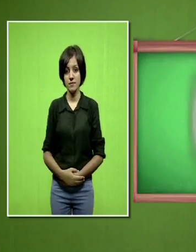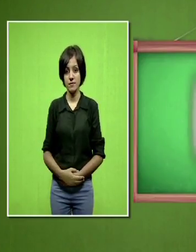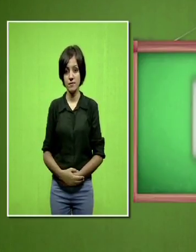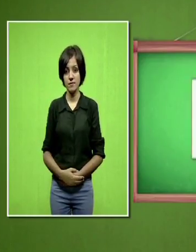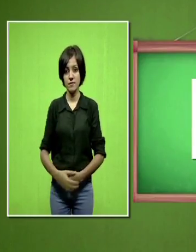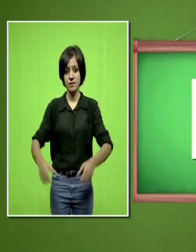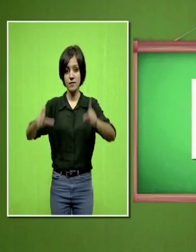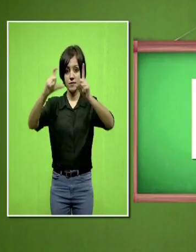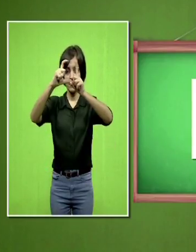D,